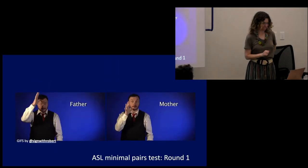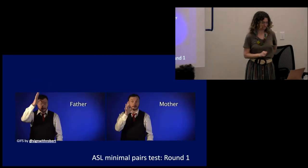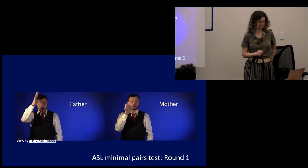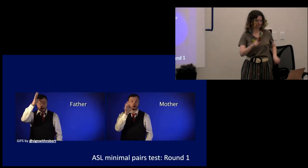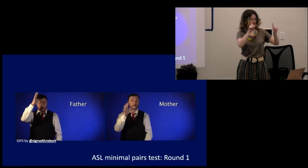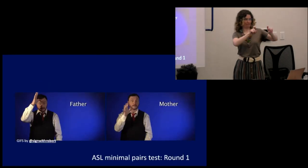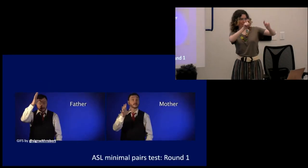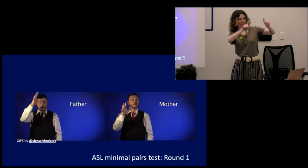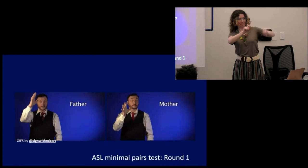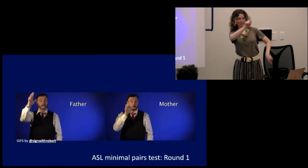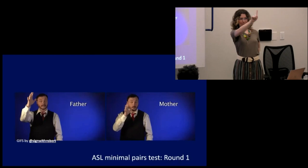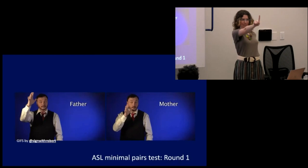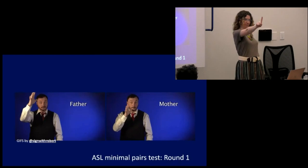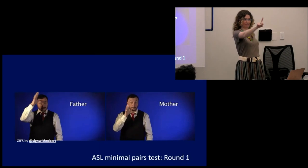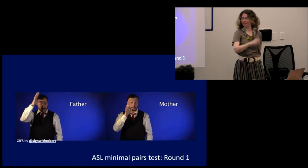guys.